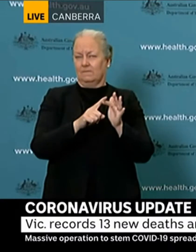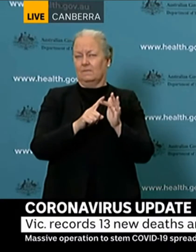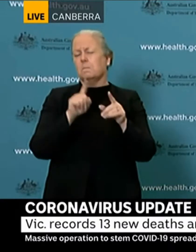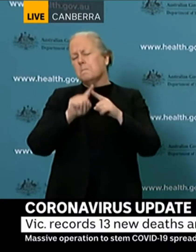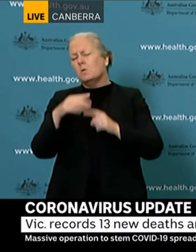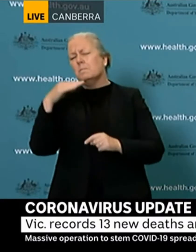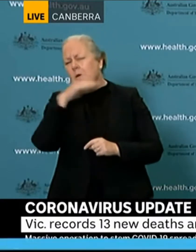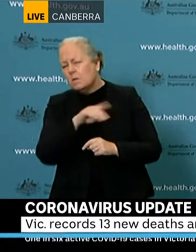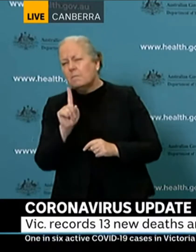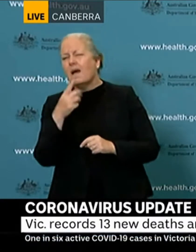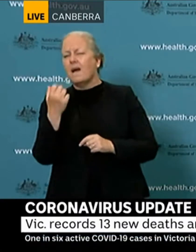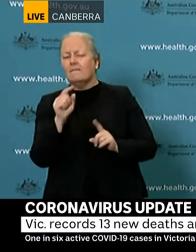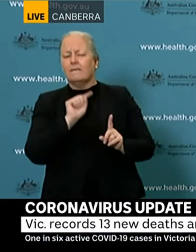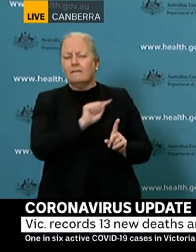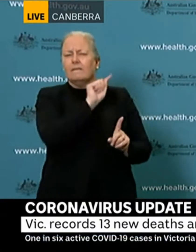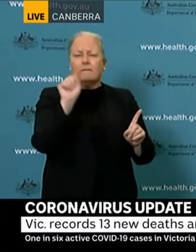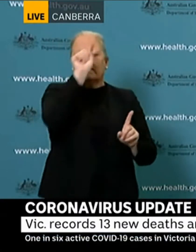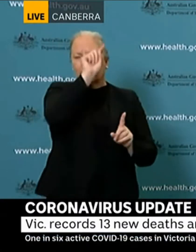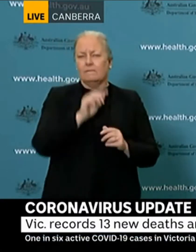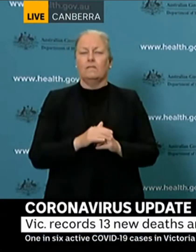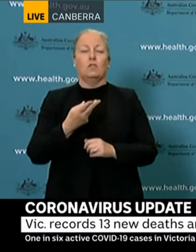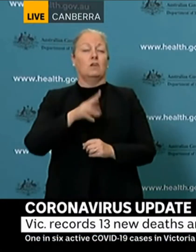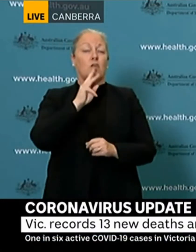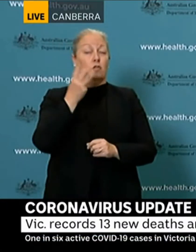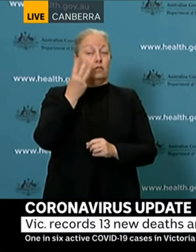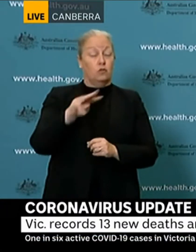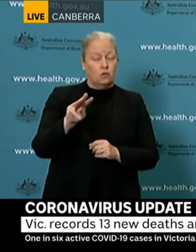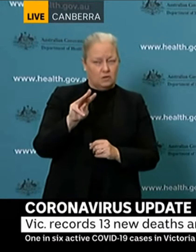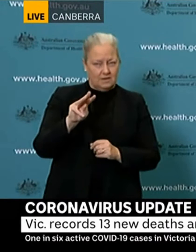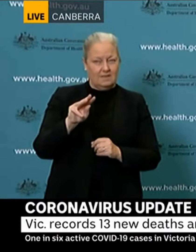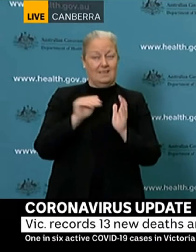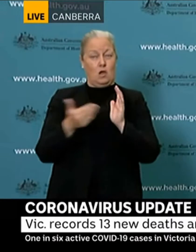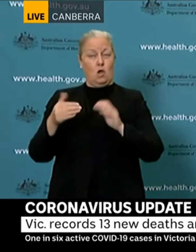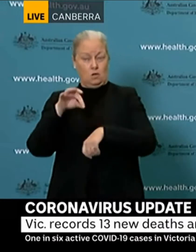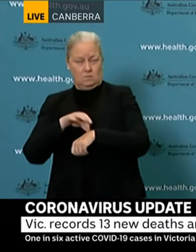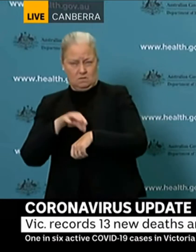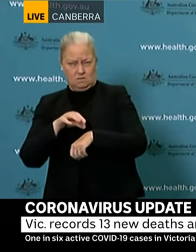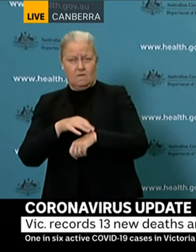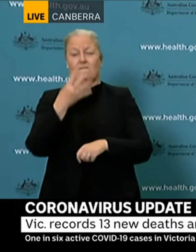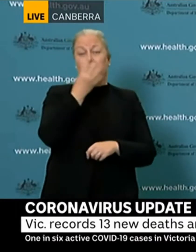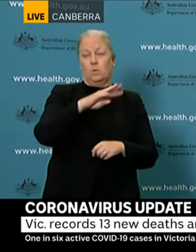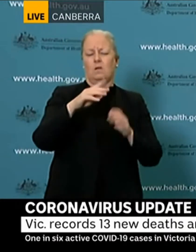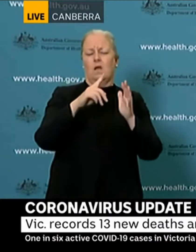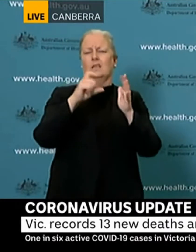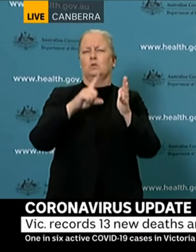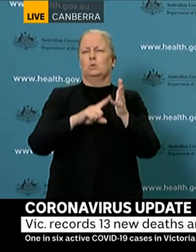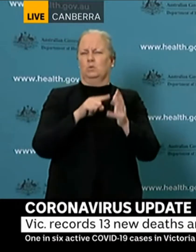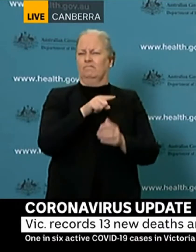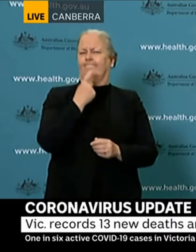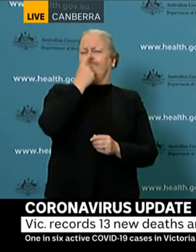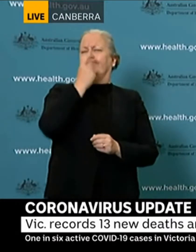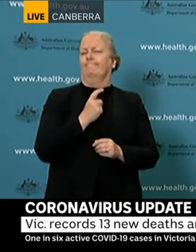in the other states as mentioned. 330 are in hospital, 40 in intensive care.